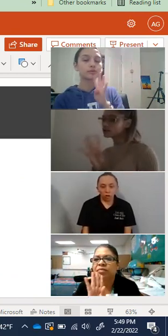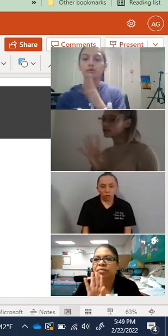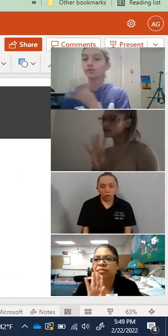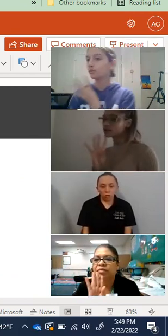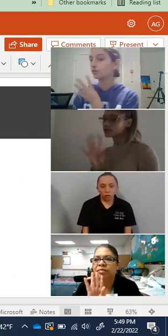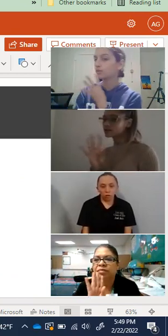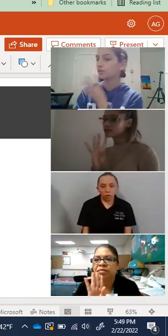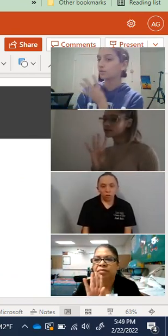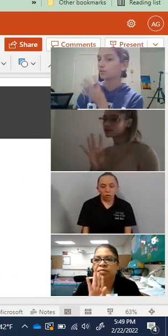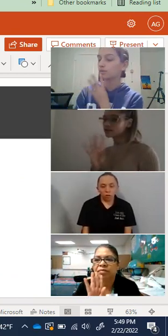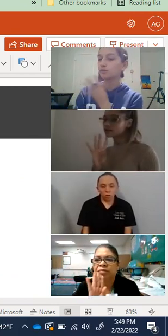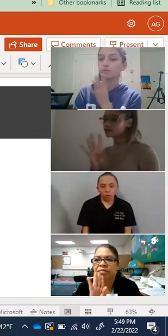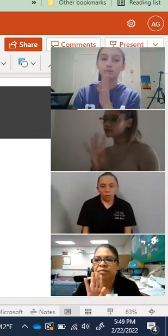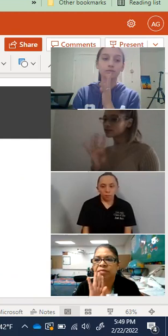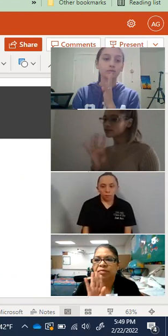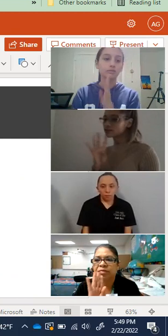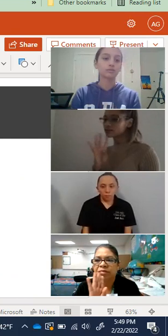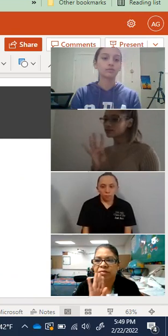Hop.